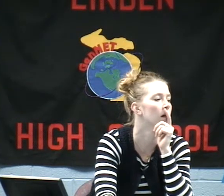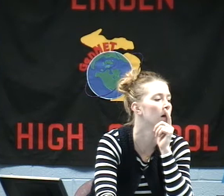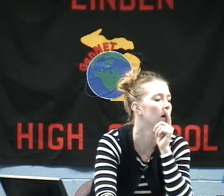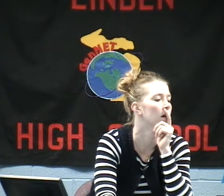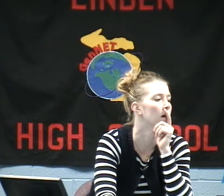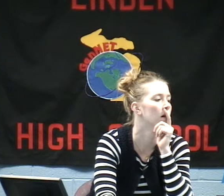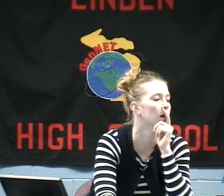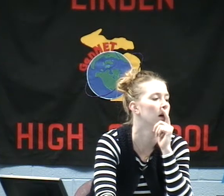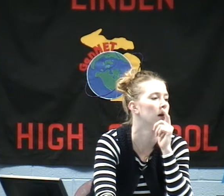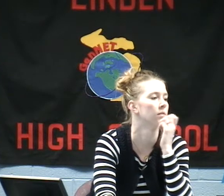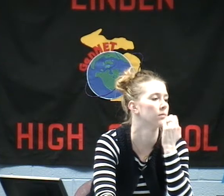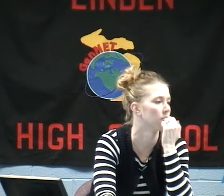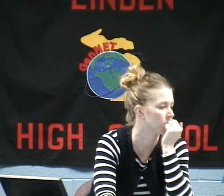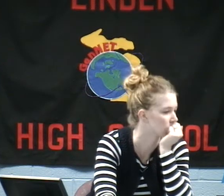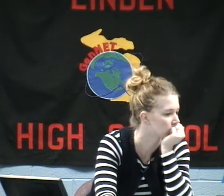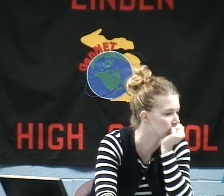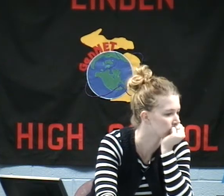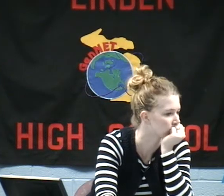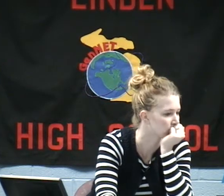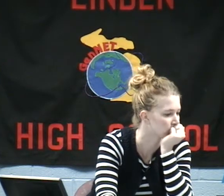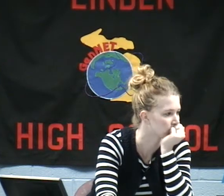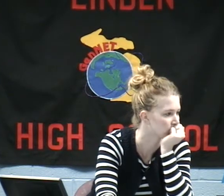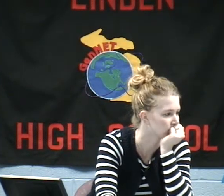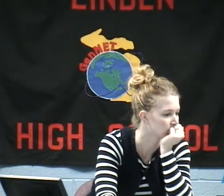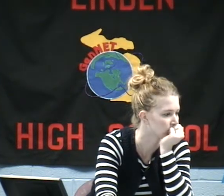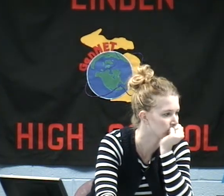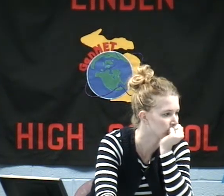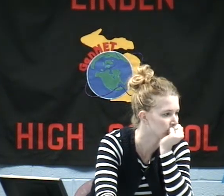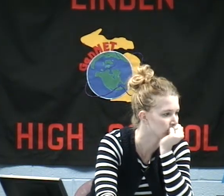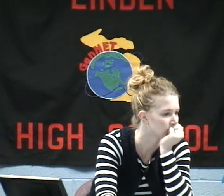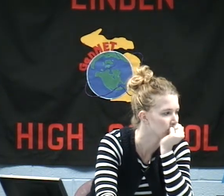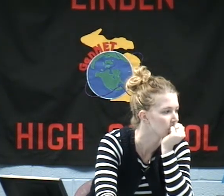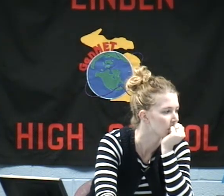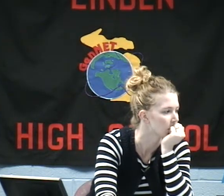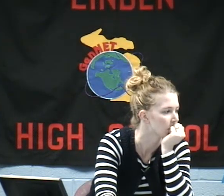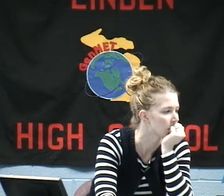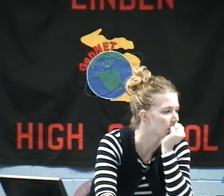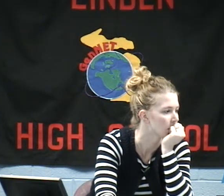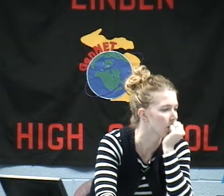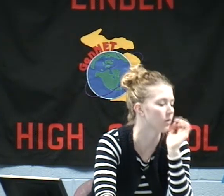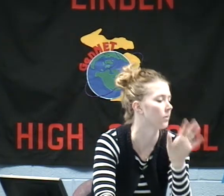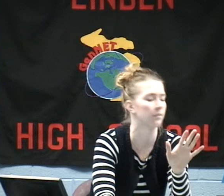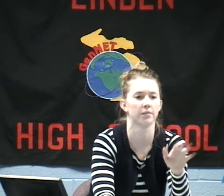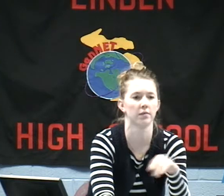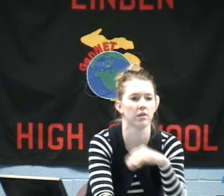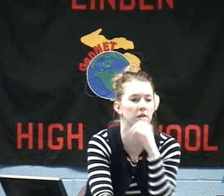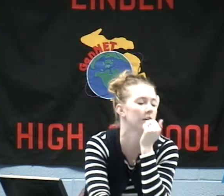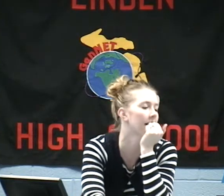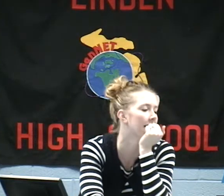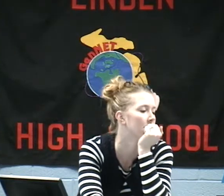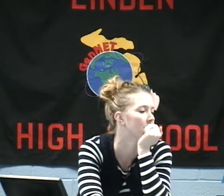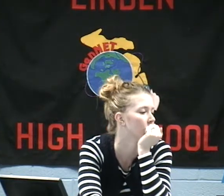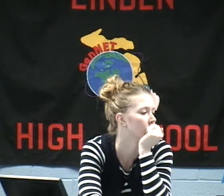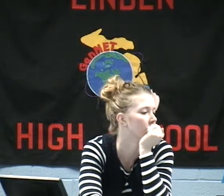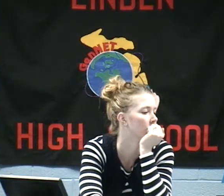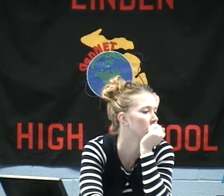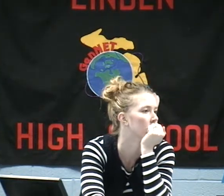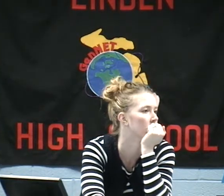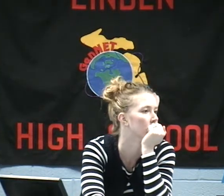all. Or I might have, like, looked at her and looked away, but not, like, physically paying attention, and I just felt so bad. Yeah. I was like, I'm